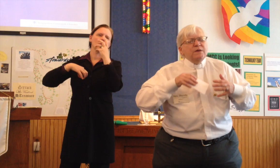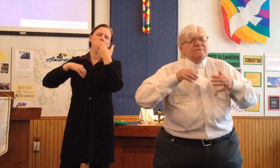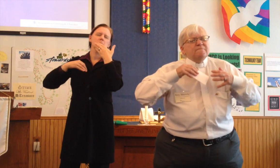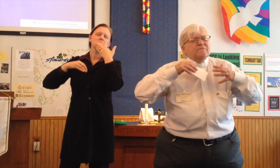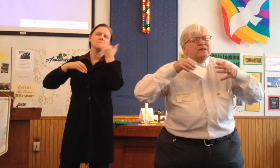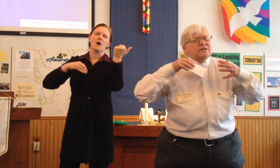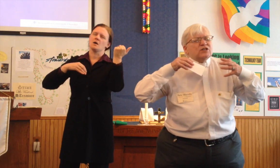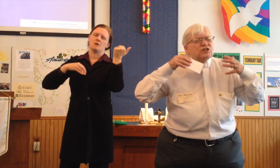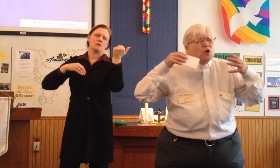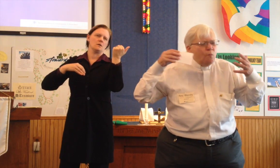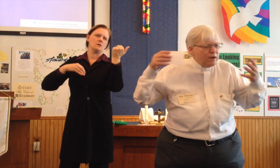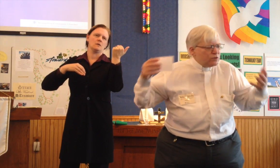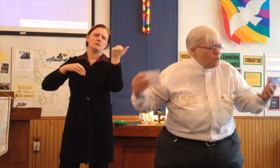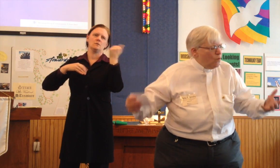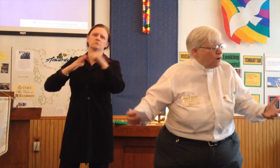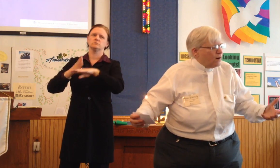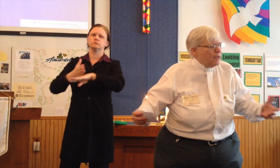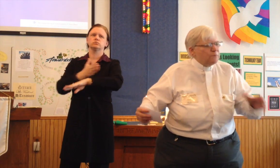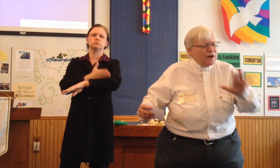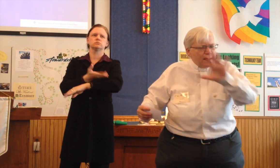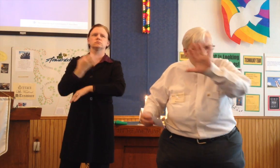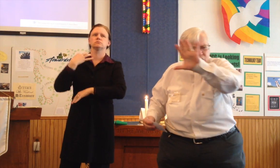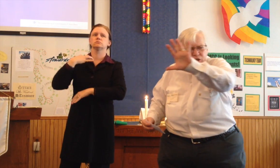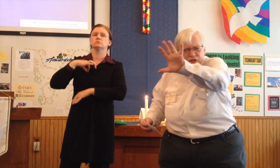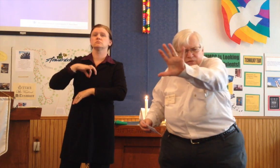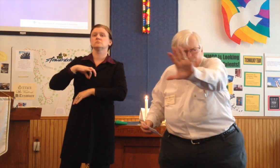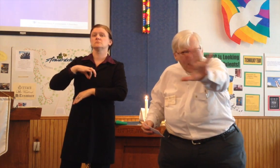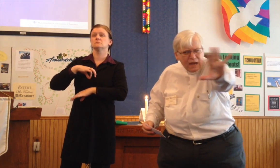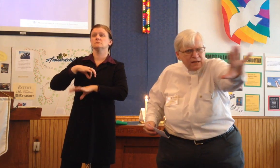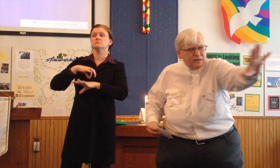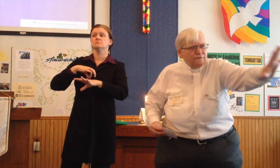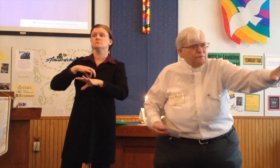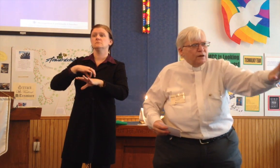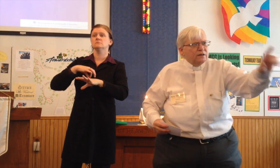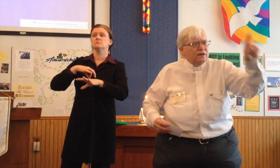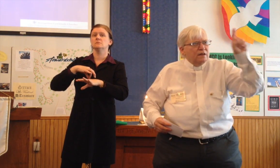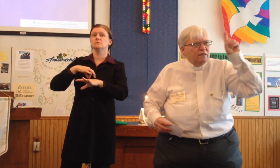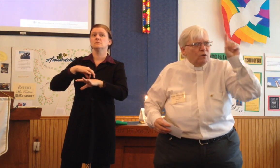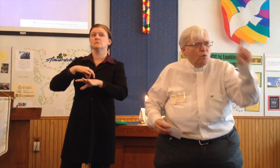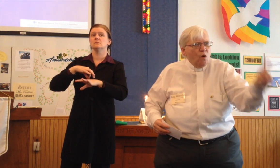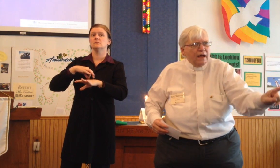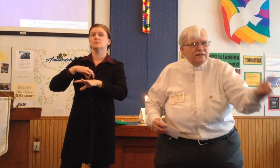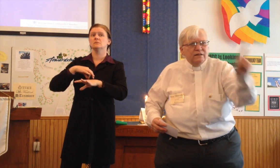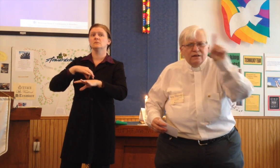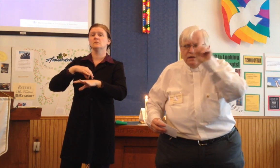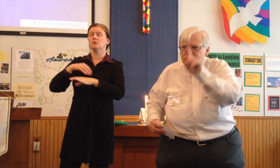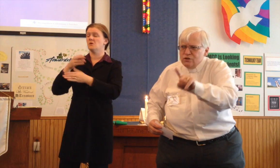They will be so much more, and perhaps way different